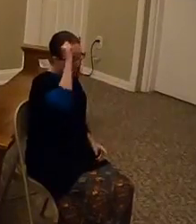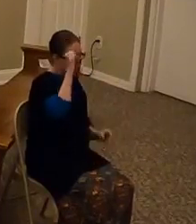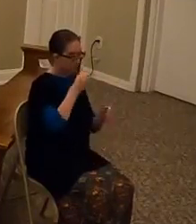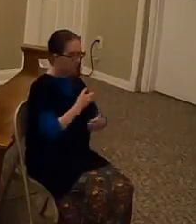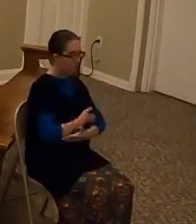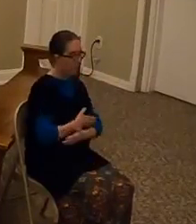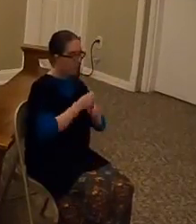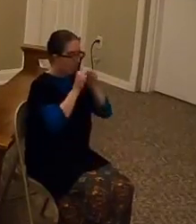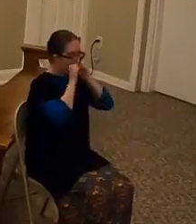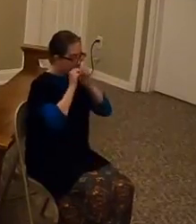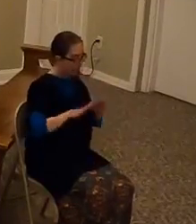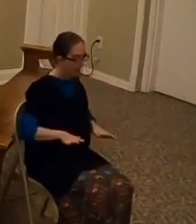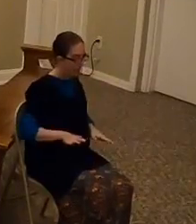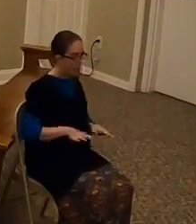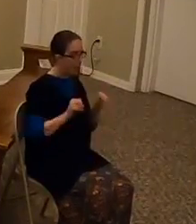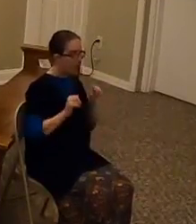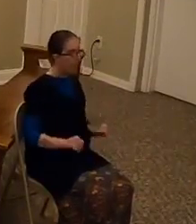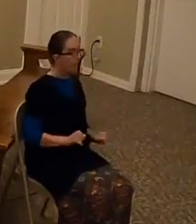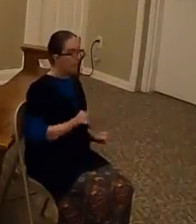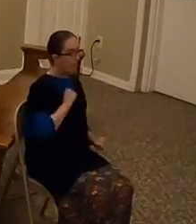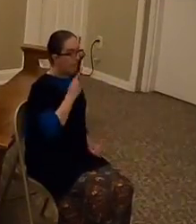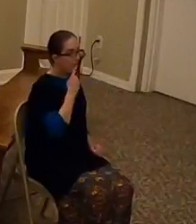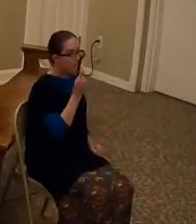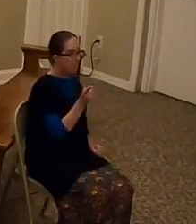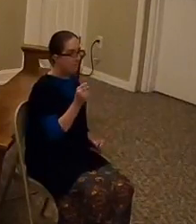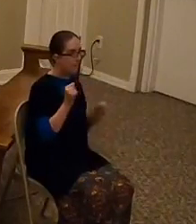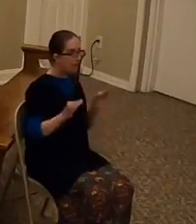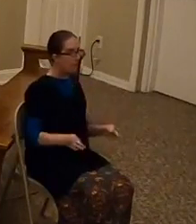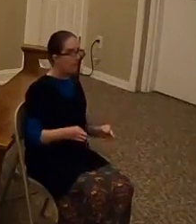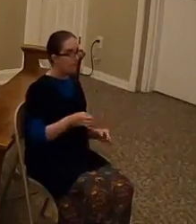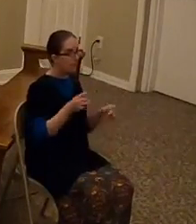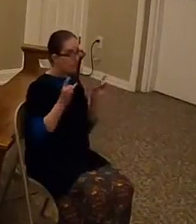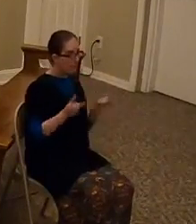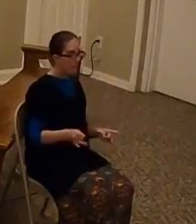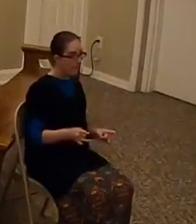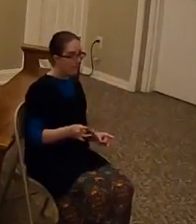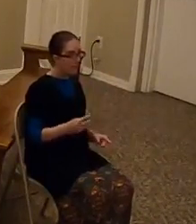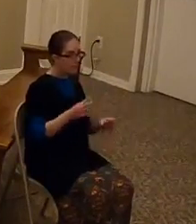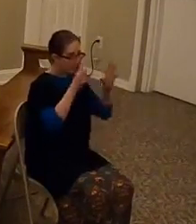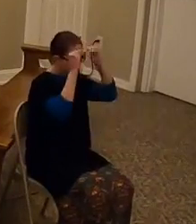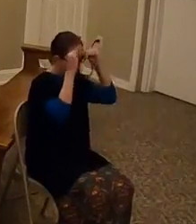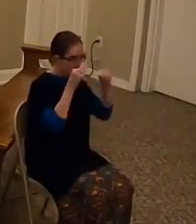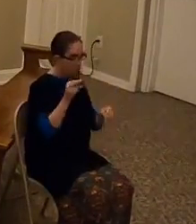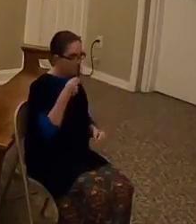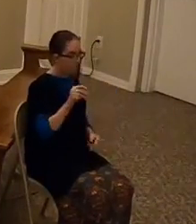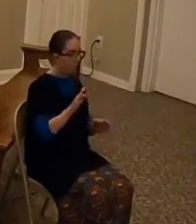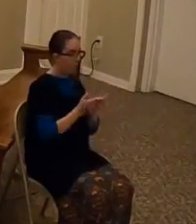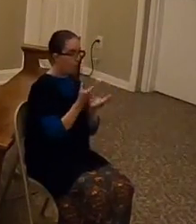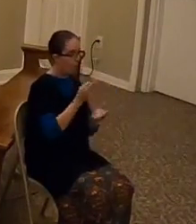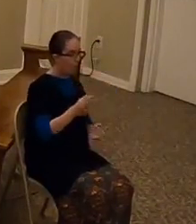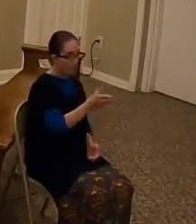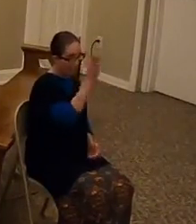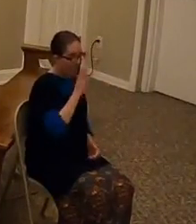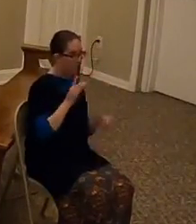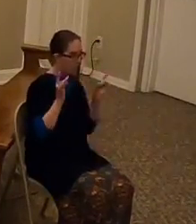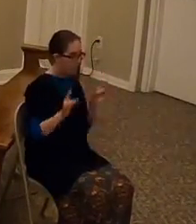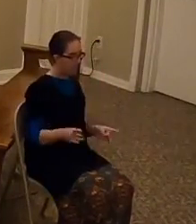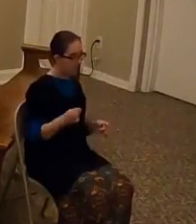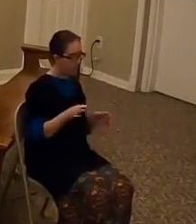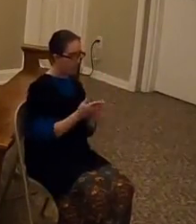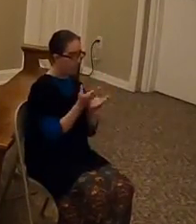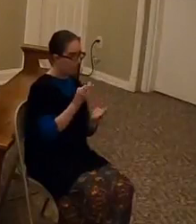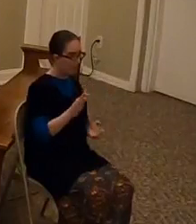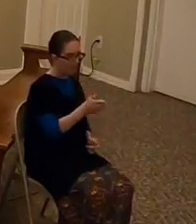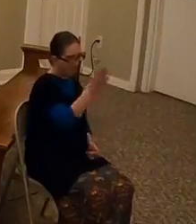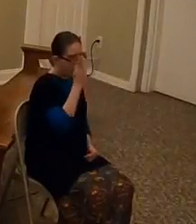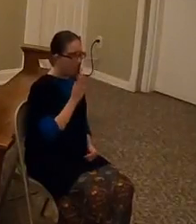birthright. Can I tell you that if you despise the teaching of the Word of God, if you despise the Word of